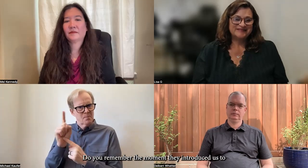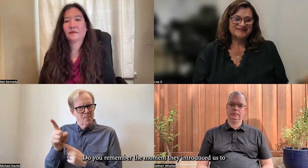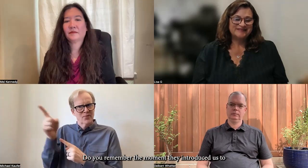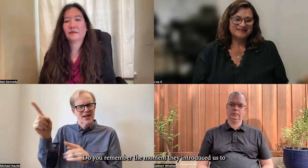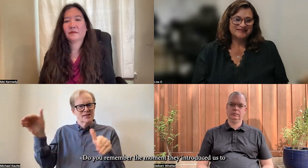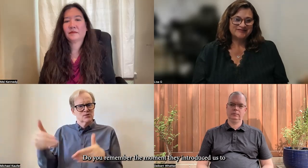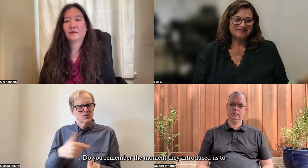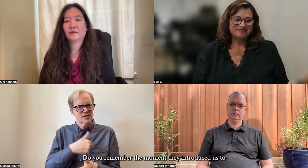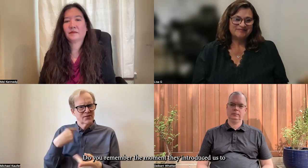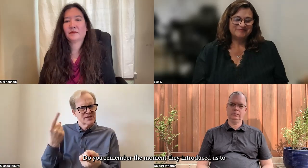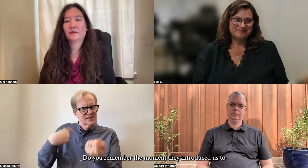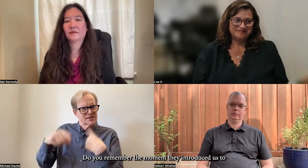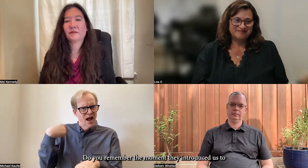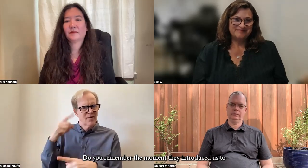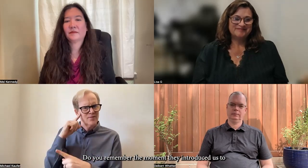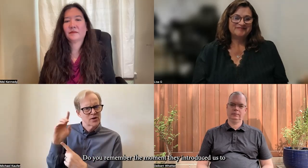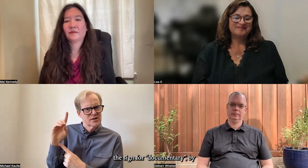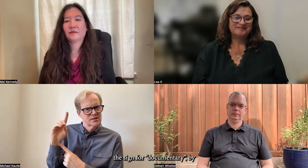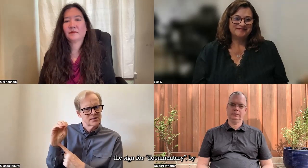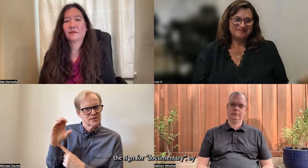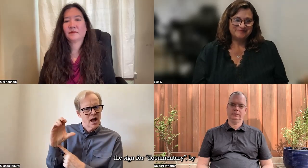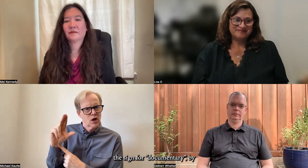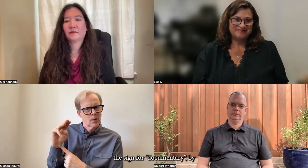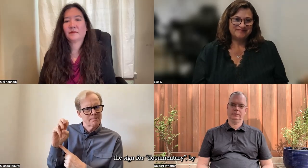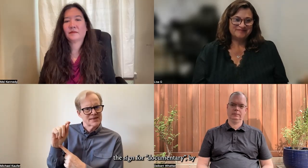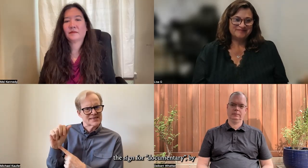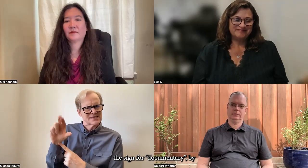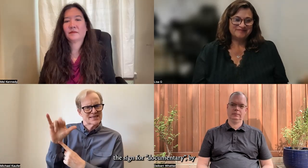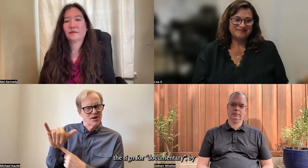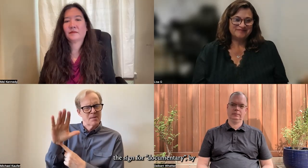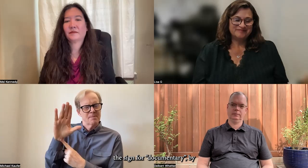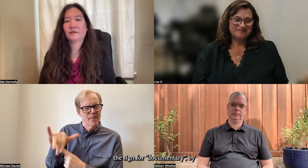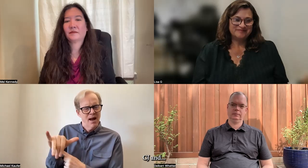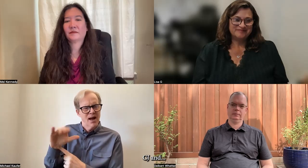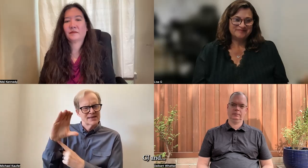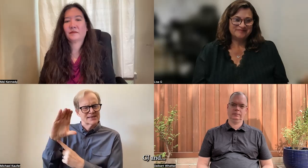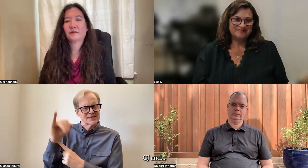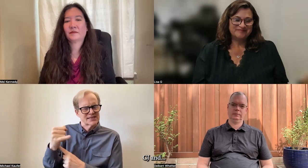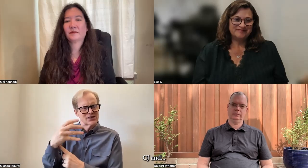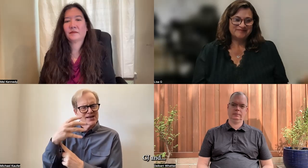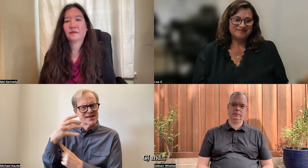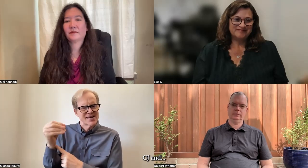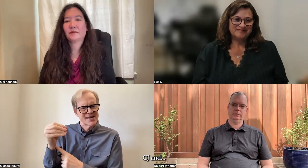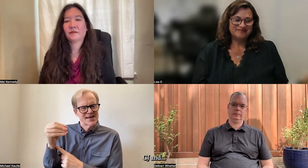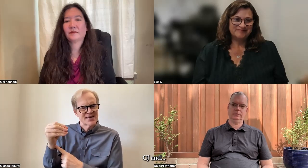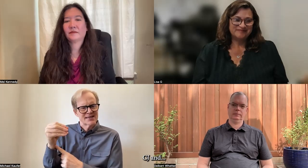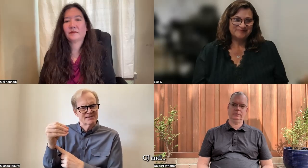you remember the moment they introduced us to the sign for documentary? Was it by CJ,